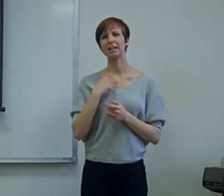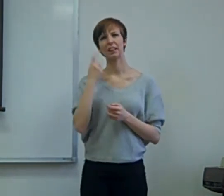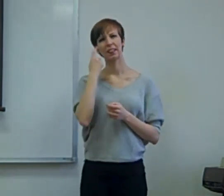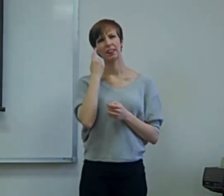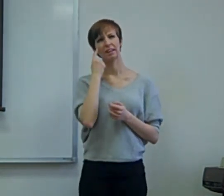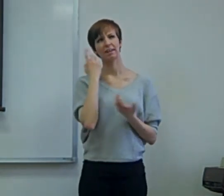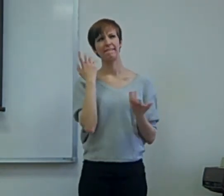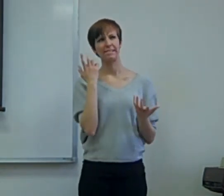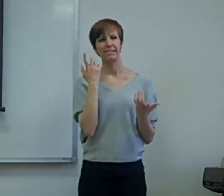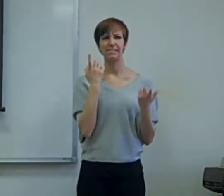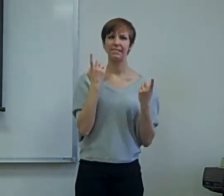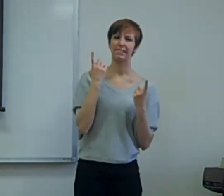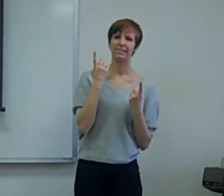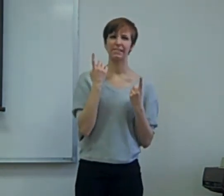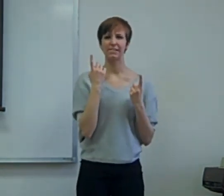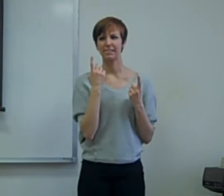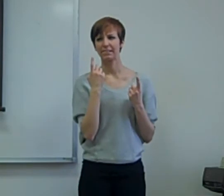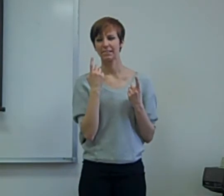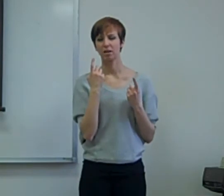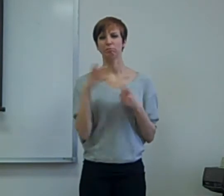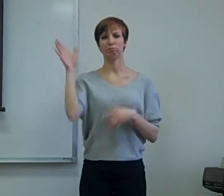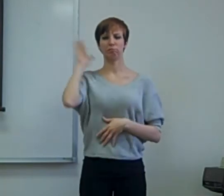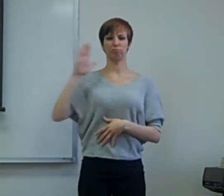I don't know, gosh, it's been a while ago.